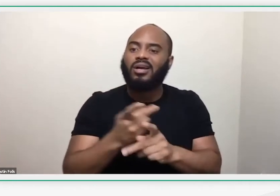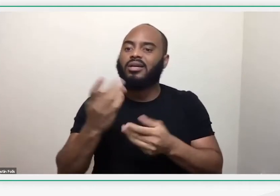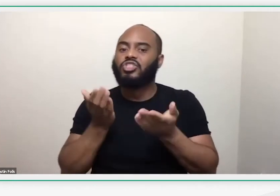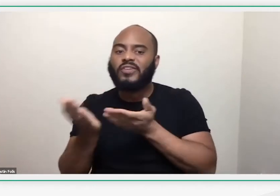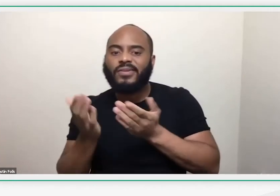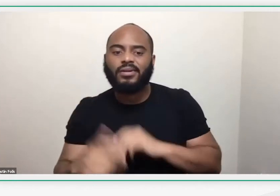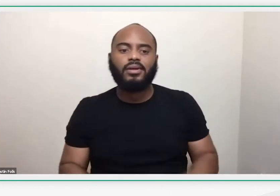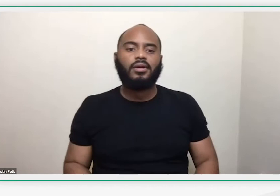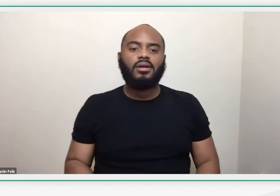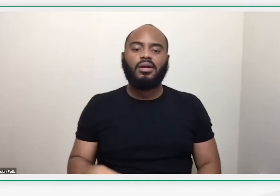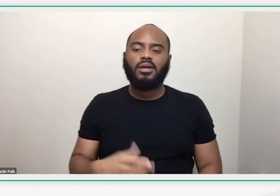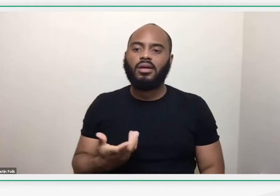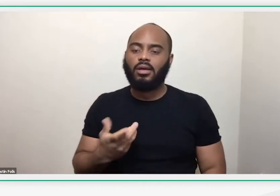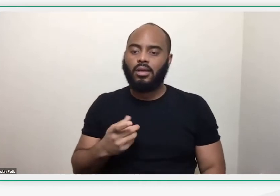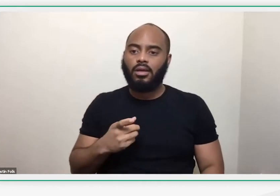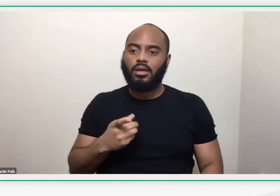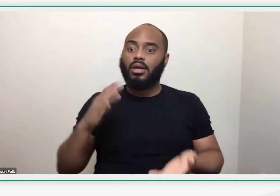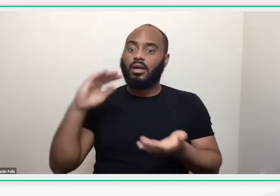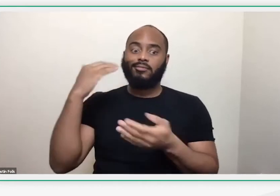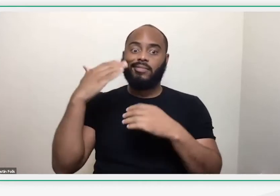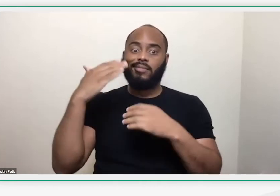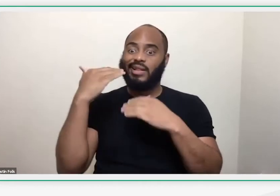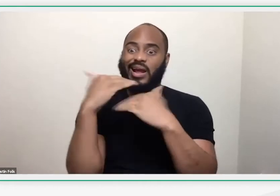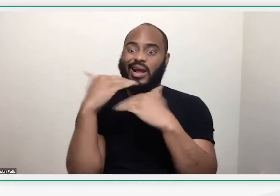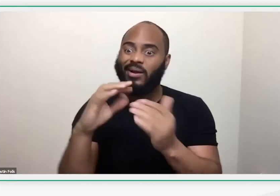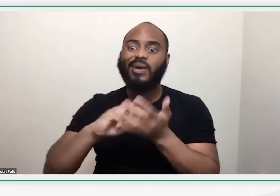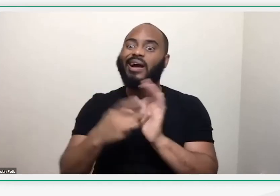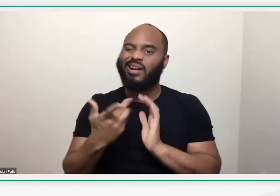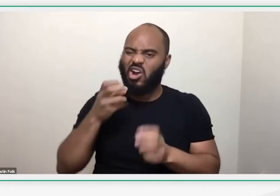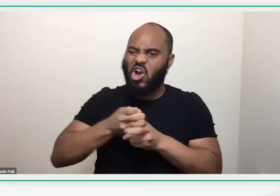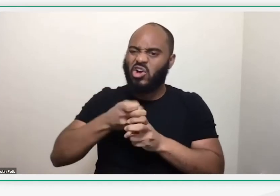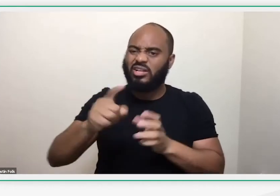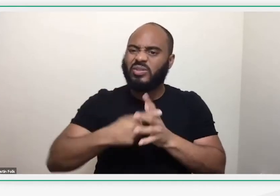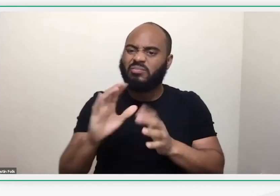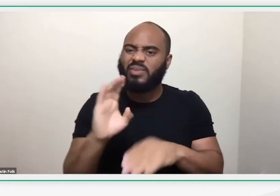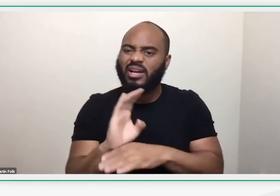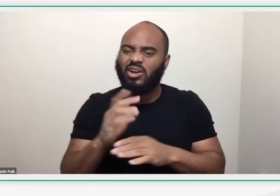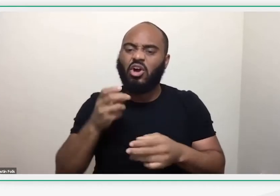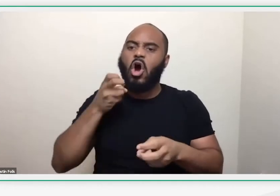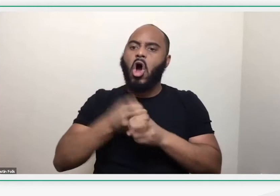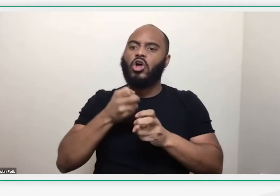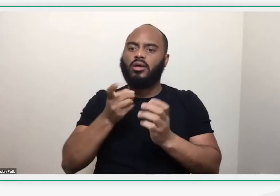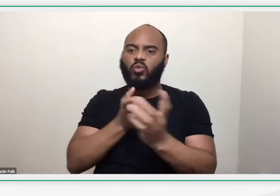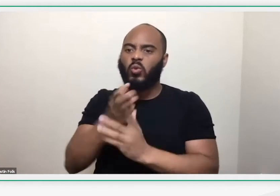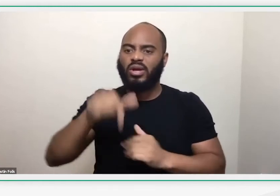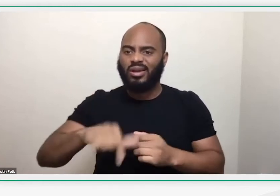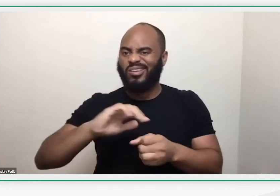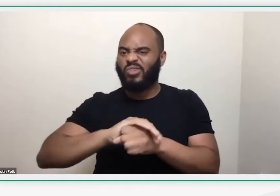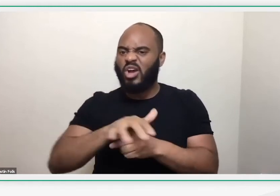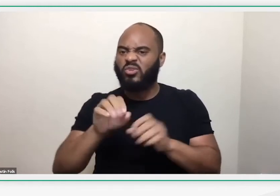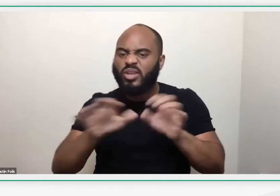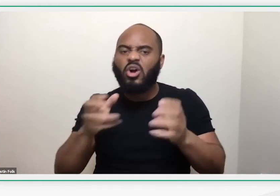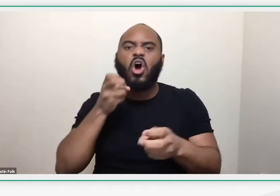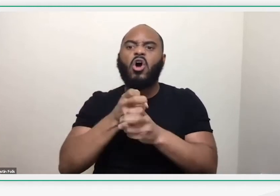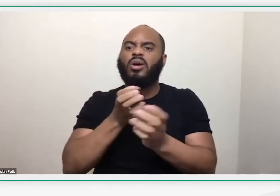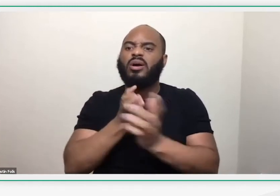And without that financial power, of course, you have less options. And it can be difficult to start your business or